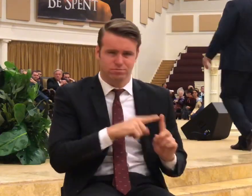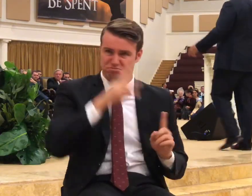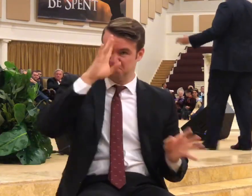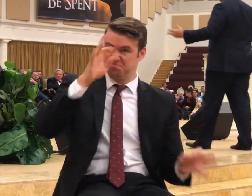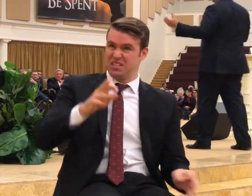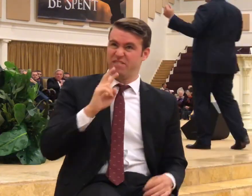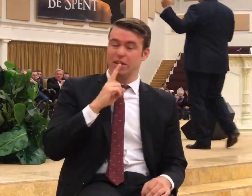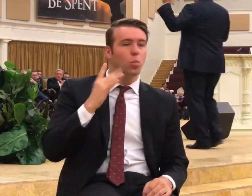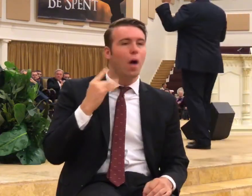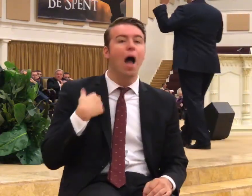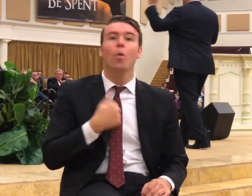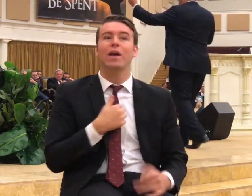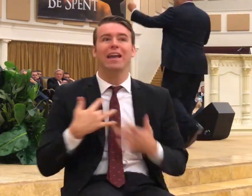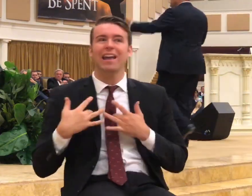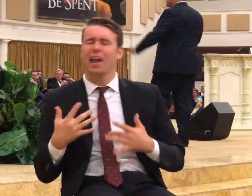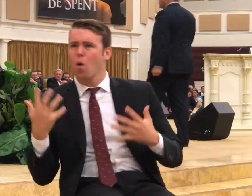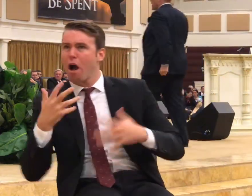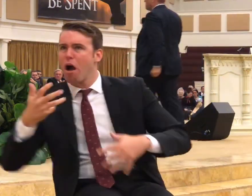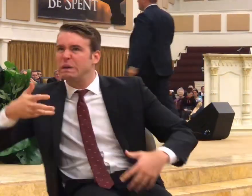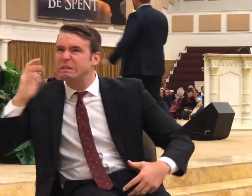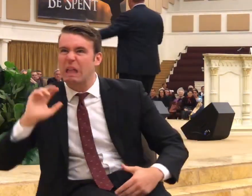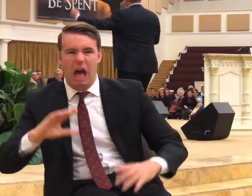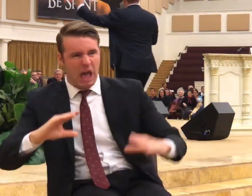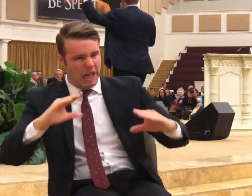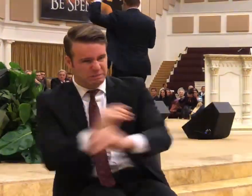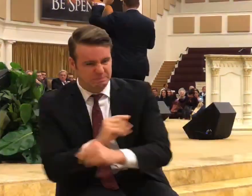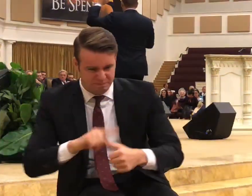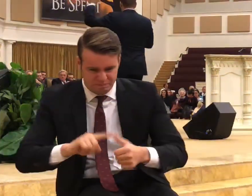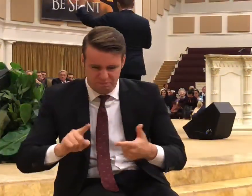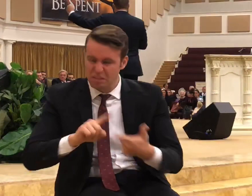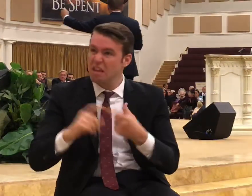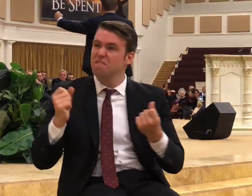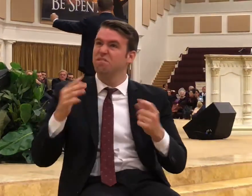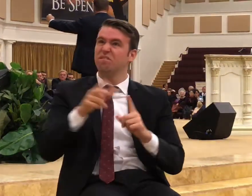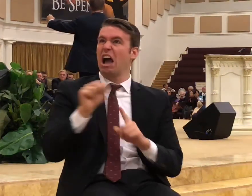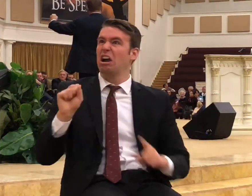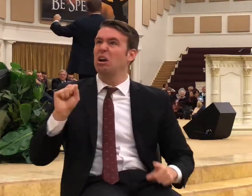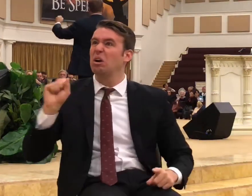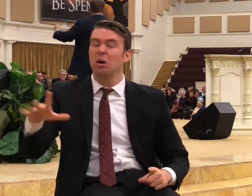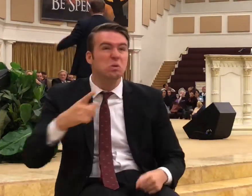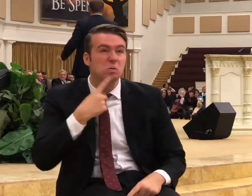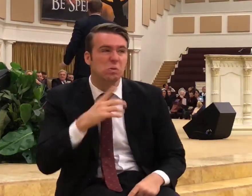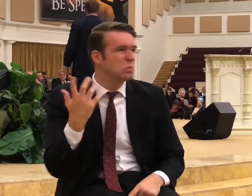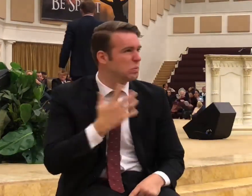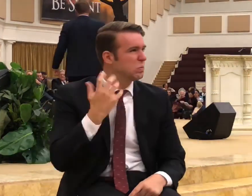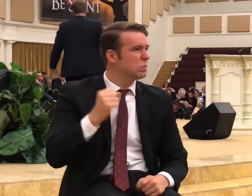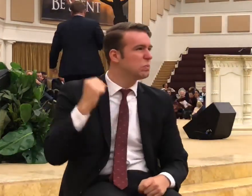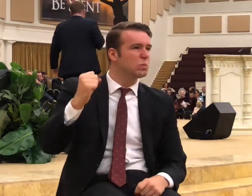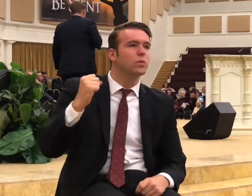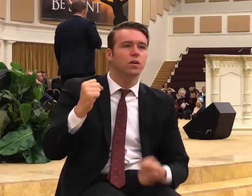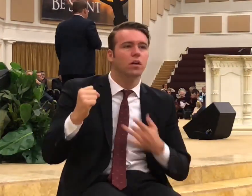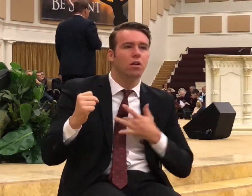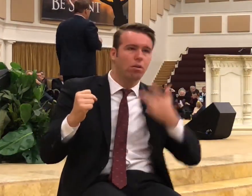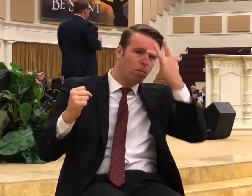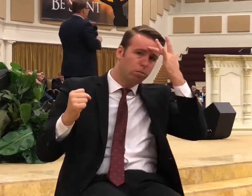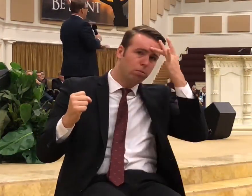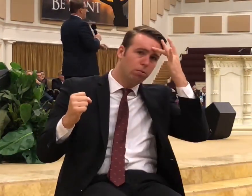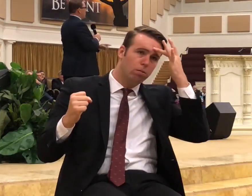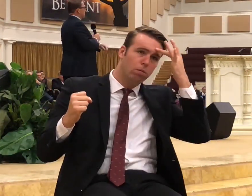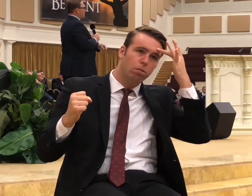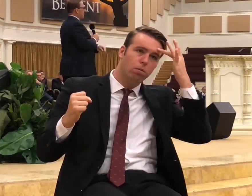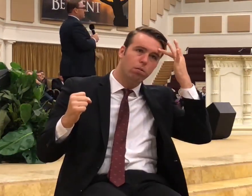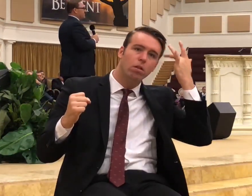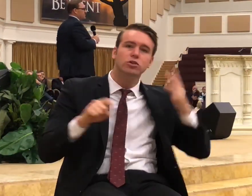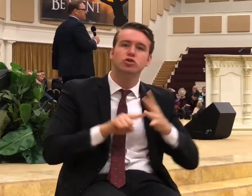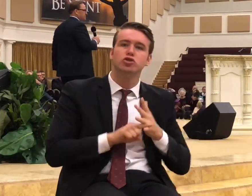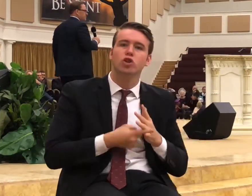Because we love that. We love that lion shut up. We love that fiery furnace. Ooh, we love that. That ain't